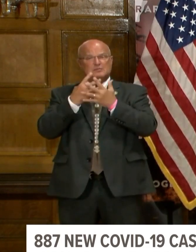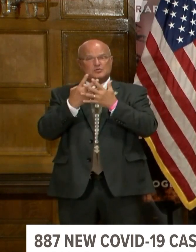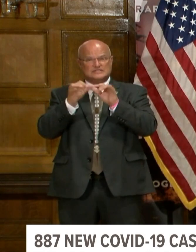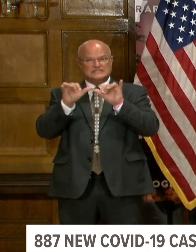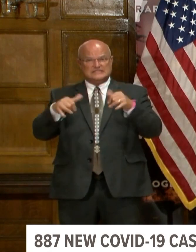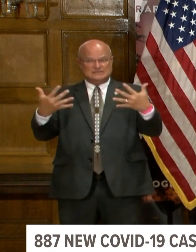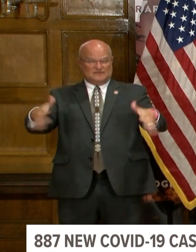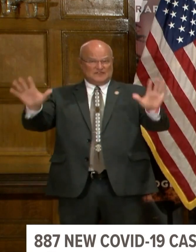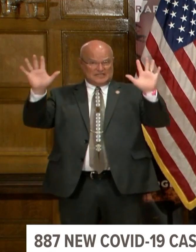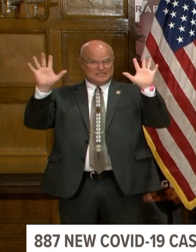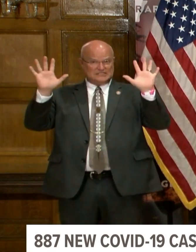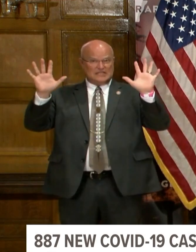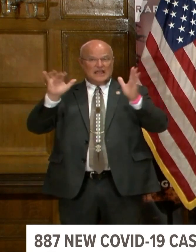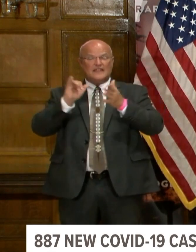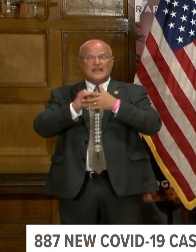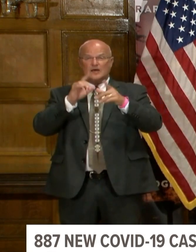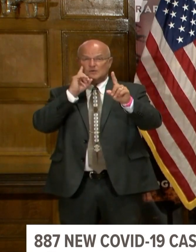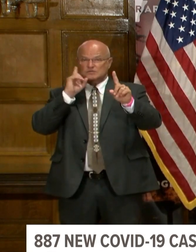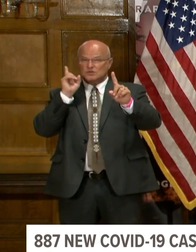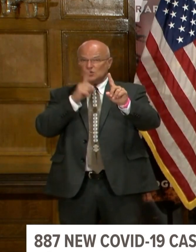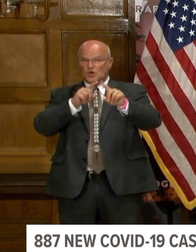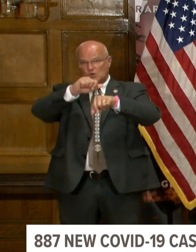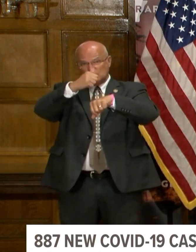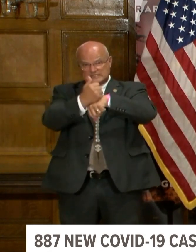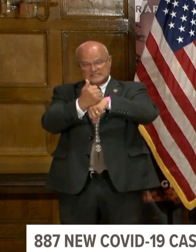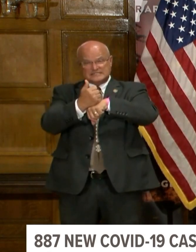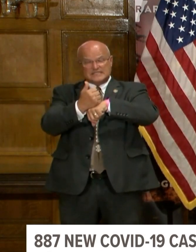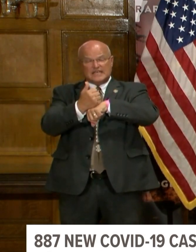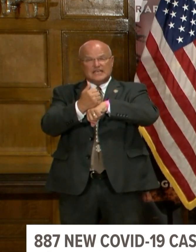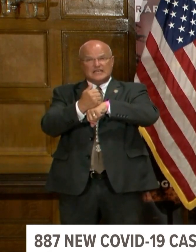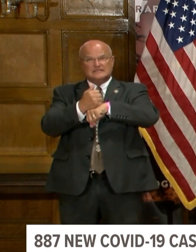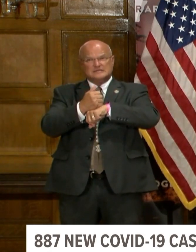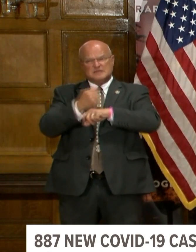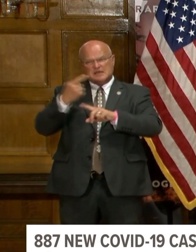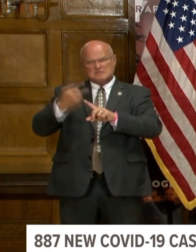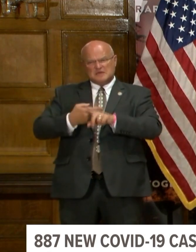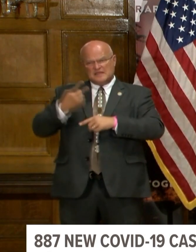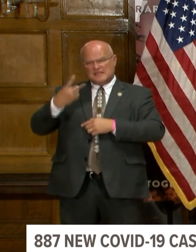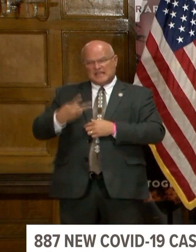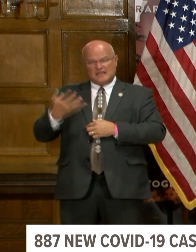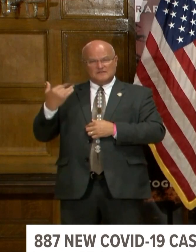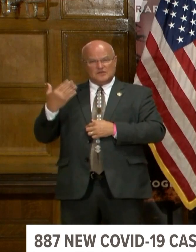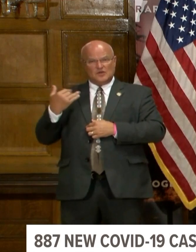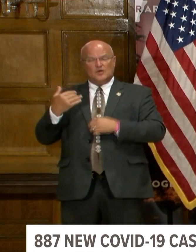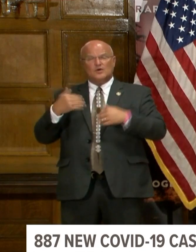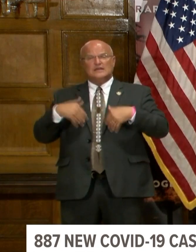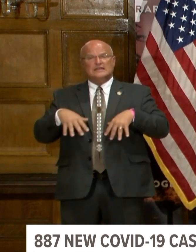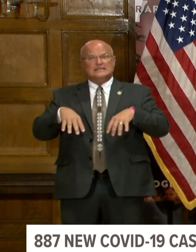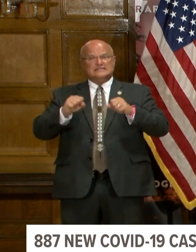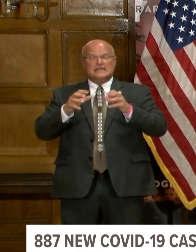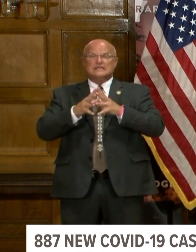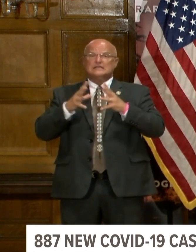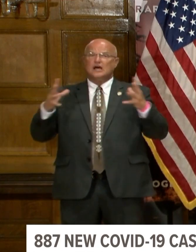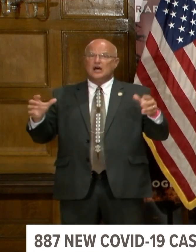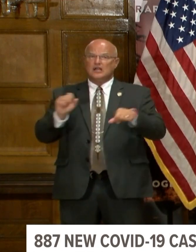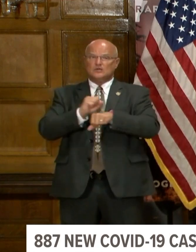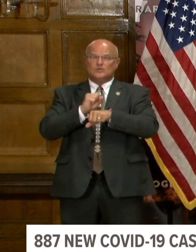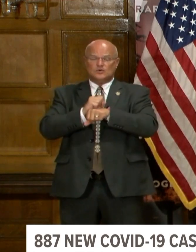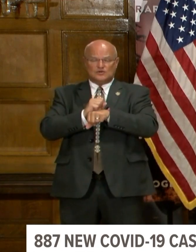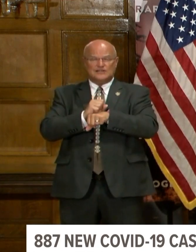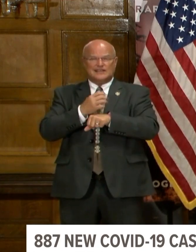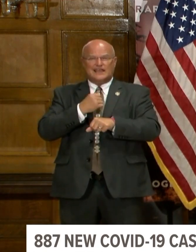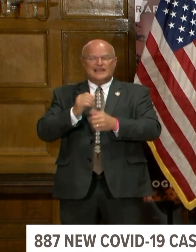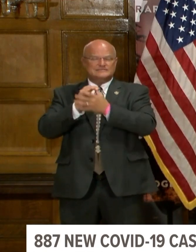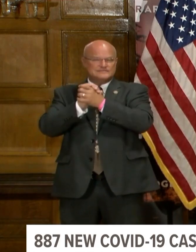system. That was an objective that we set about a month and a half ago. It's taken a lot of work, and I want to